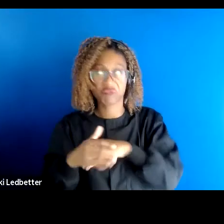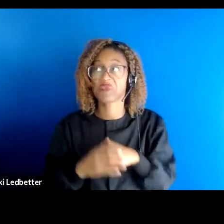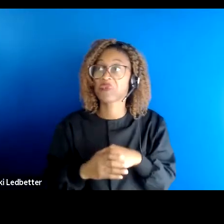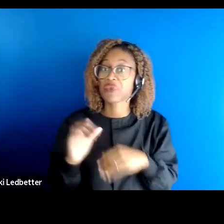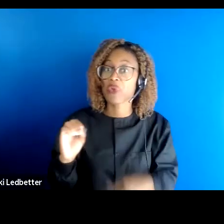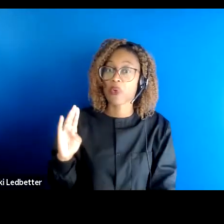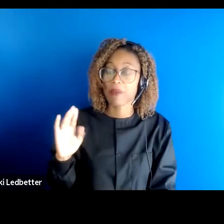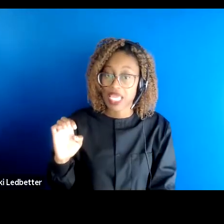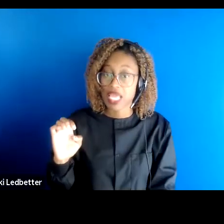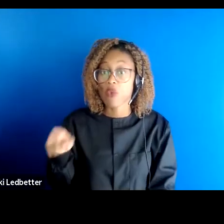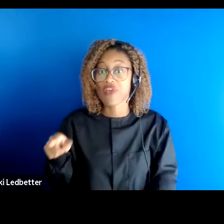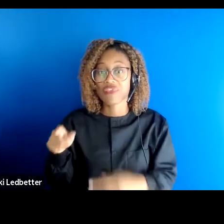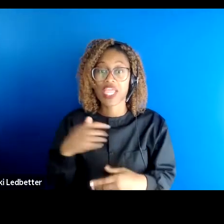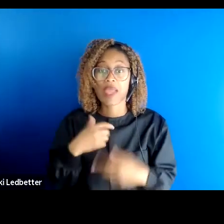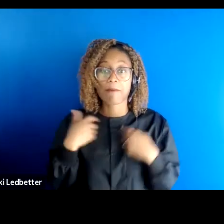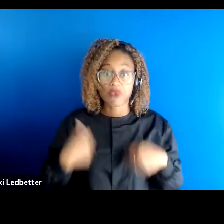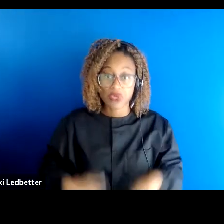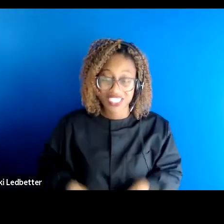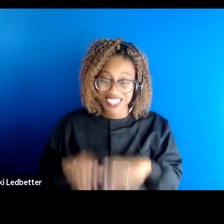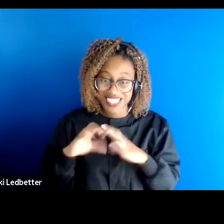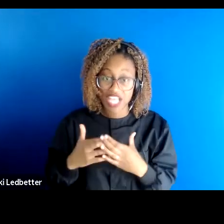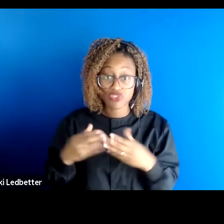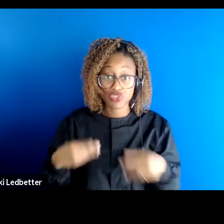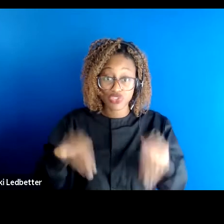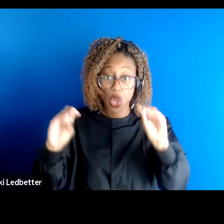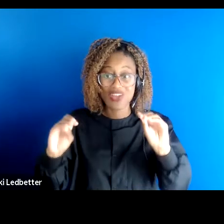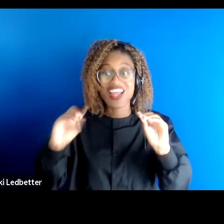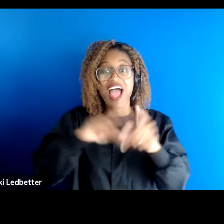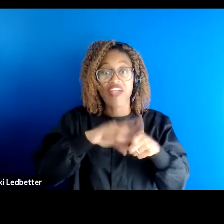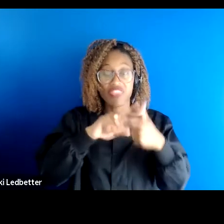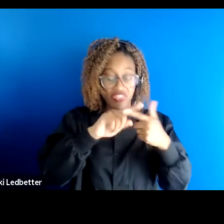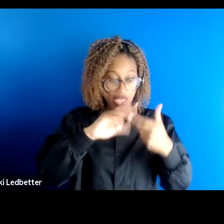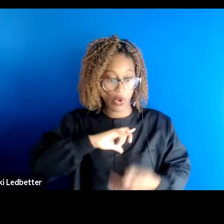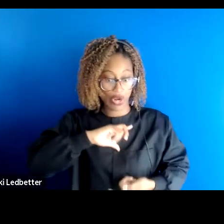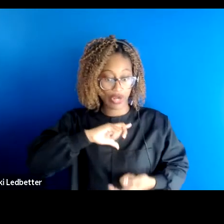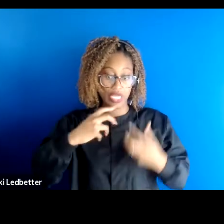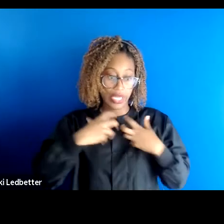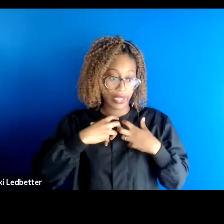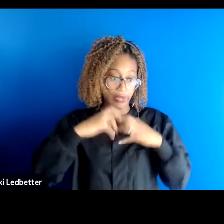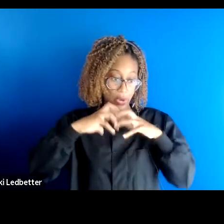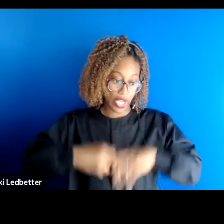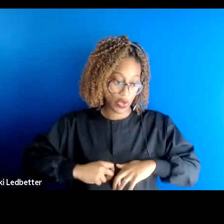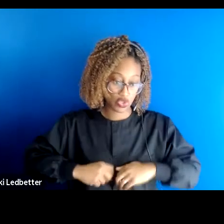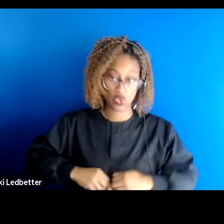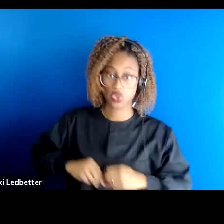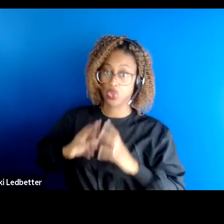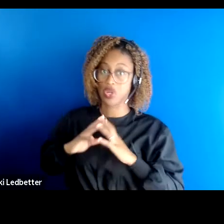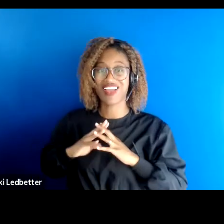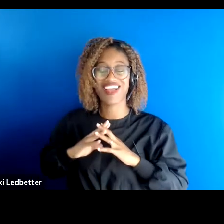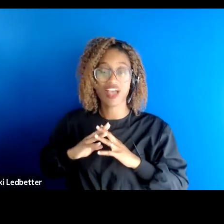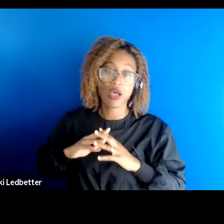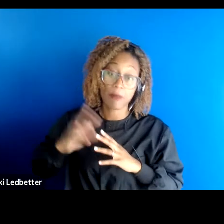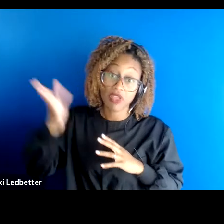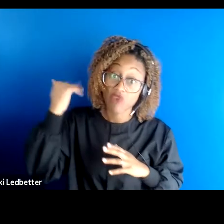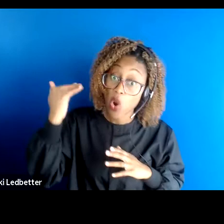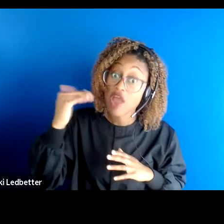were sold as what they were then reconstructed as witch doctors or